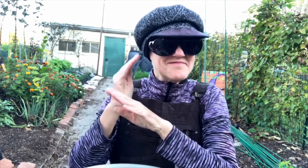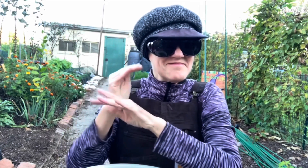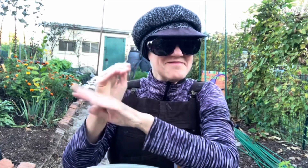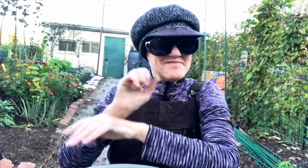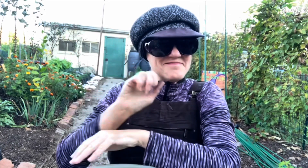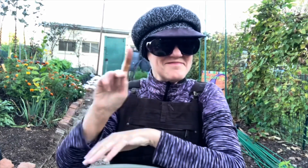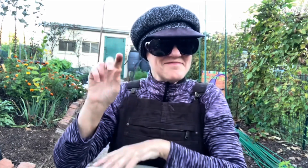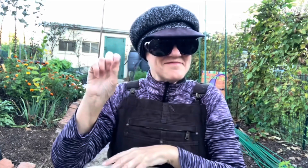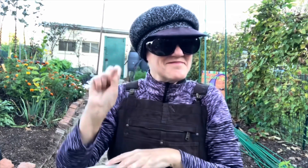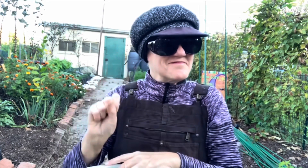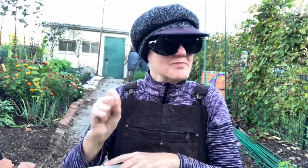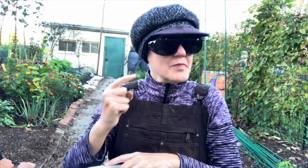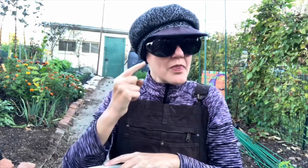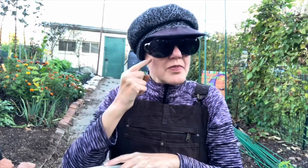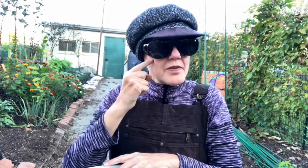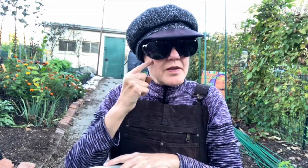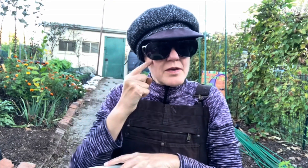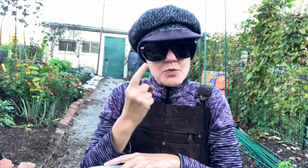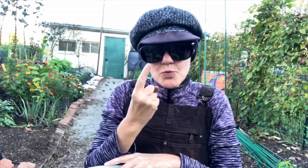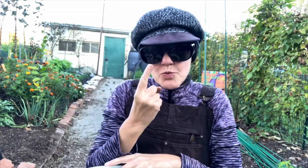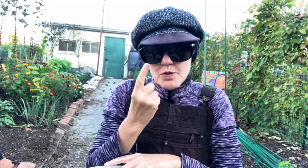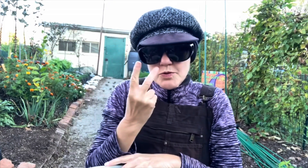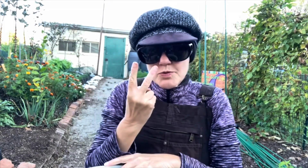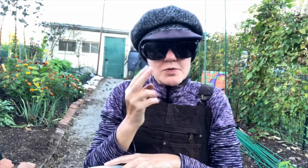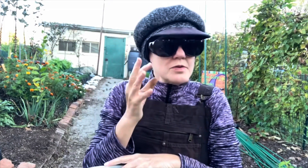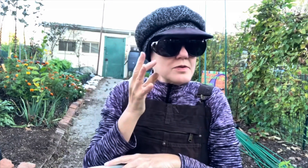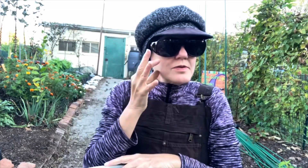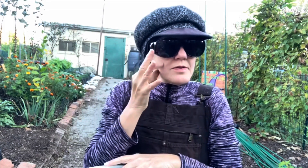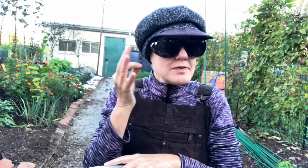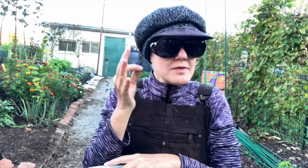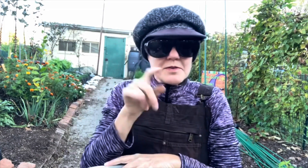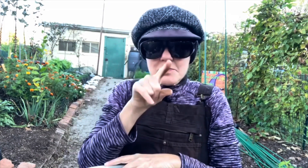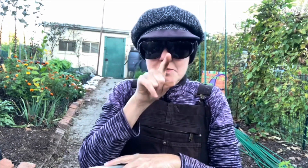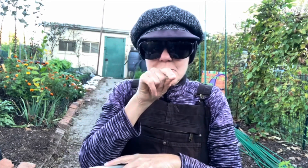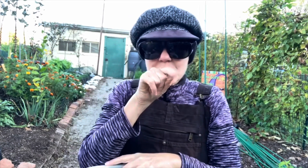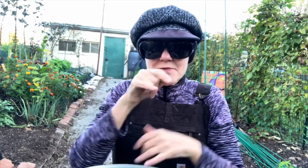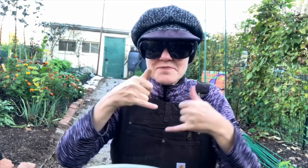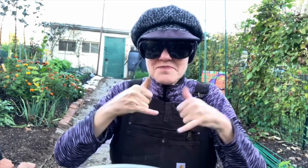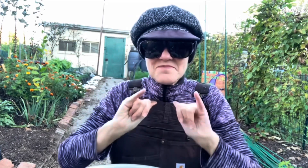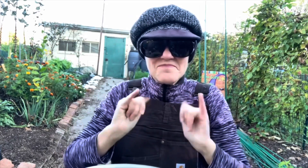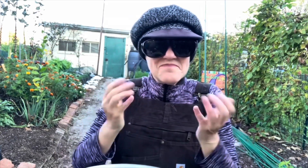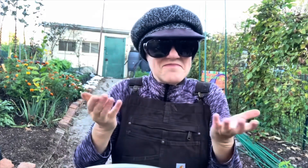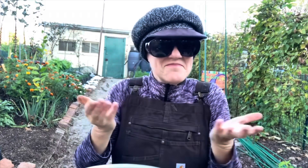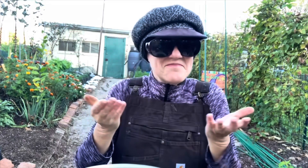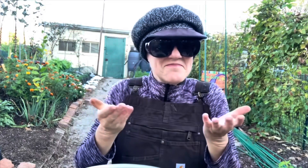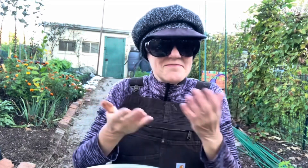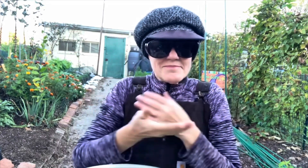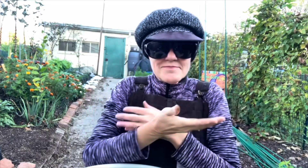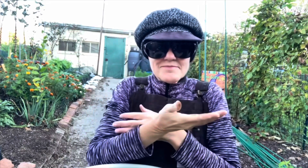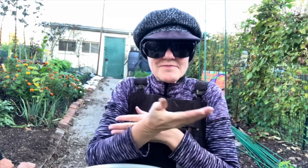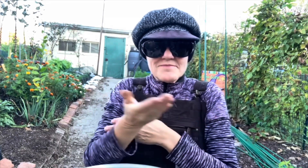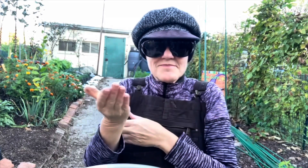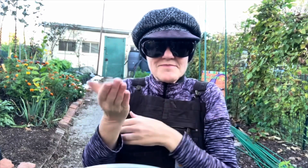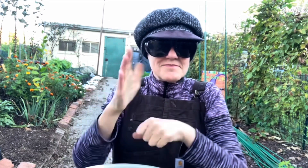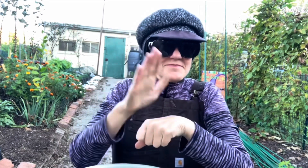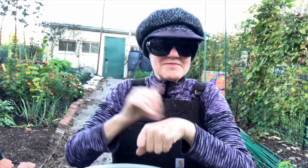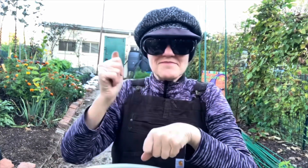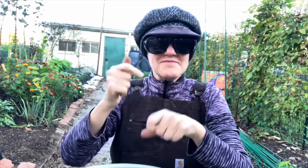and gone south. But I think there's 1 or 2 catbirds left. One of them calls to